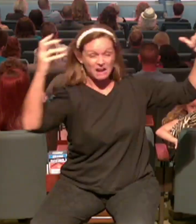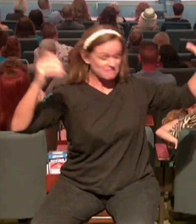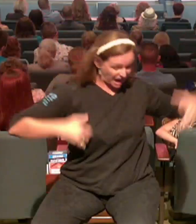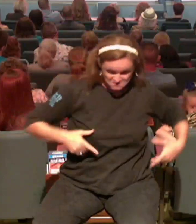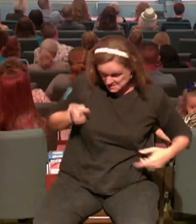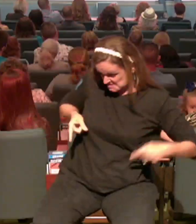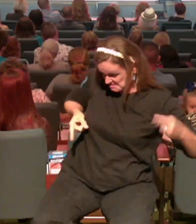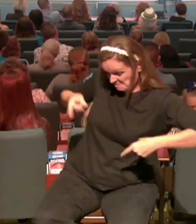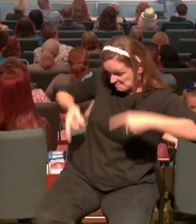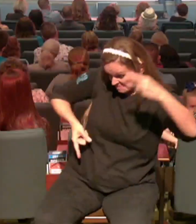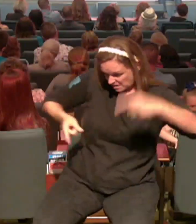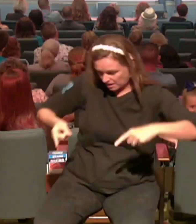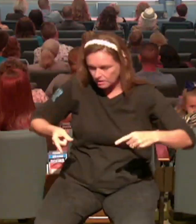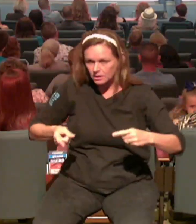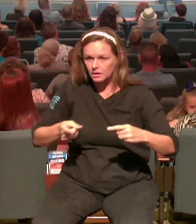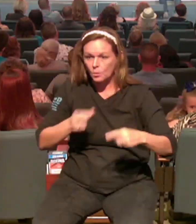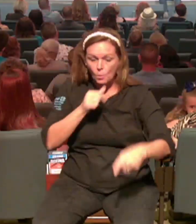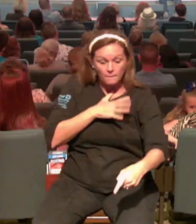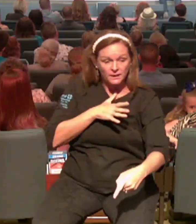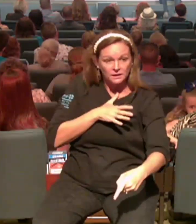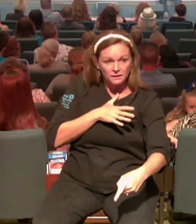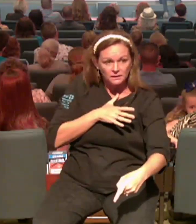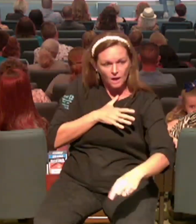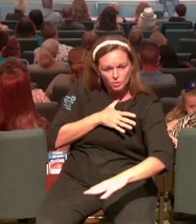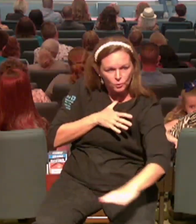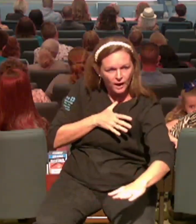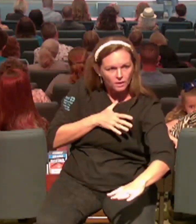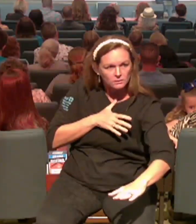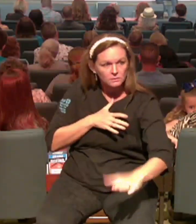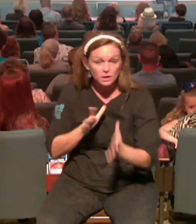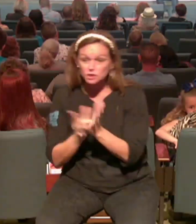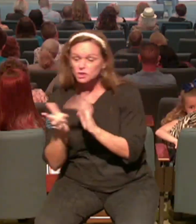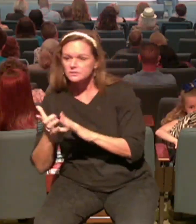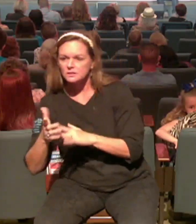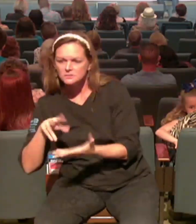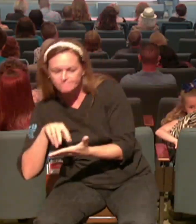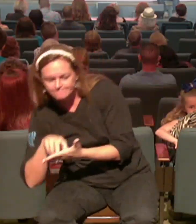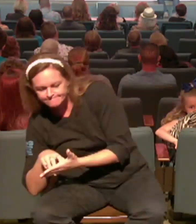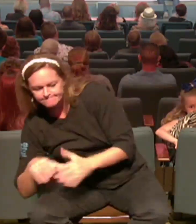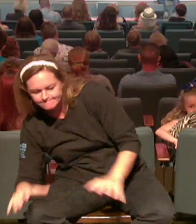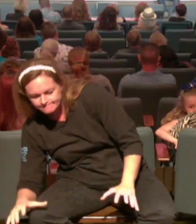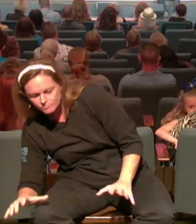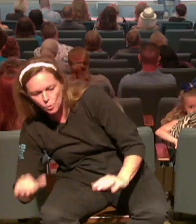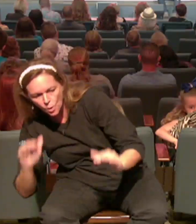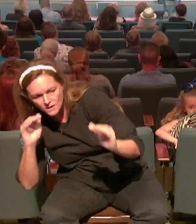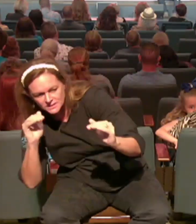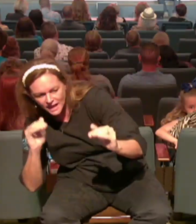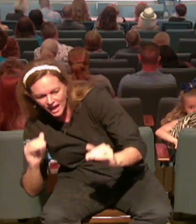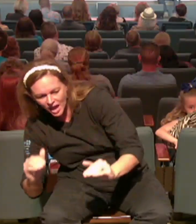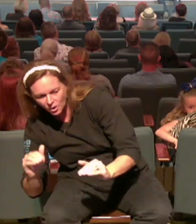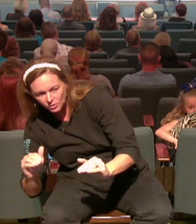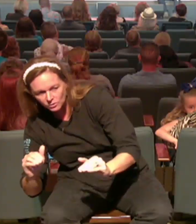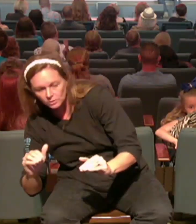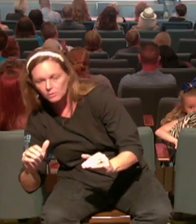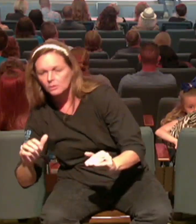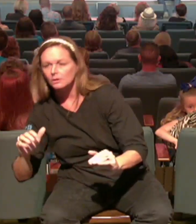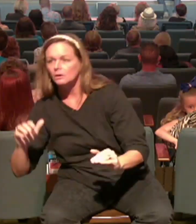what she did, nobody else, all the religious people are standing around and the Son of God is stooping